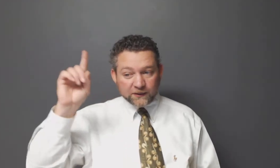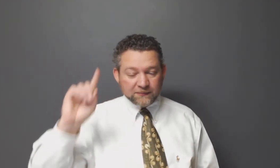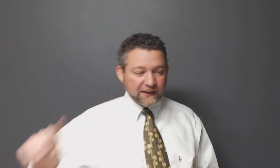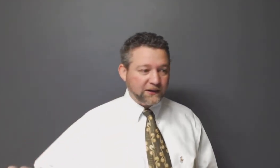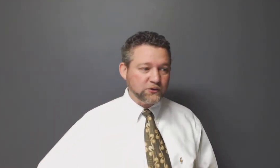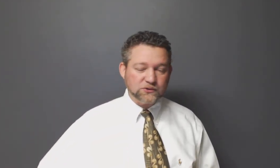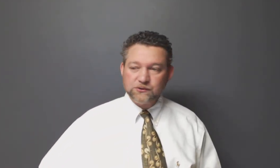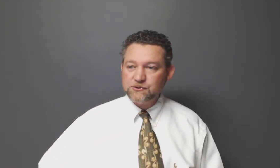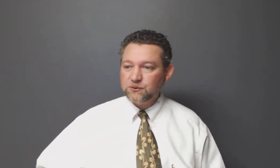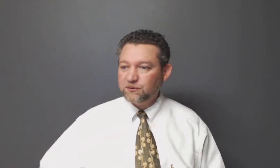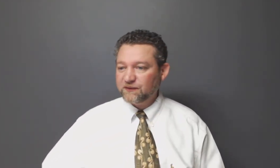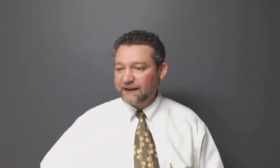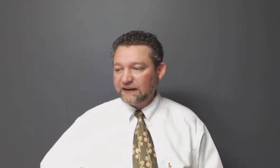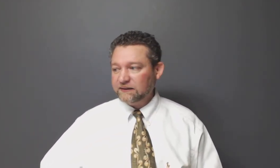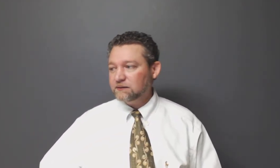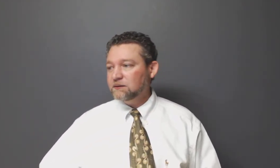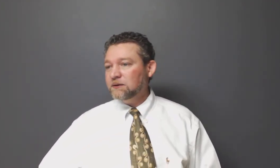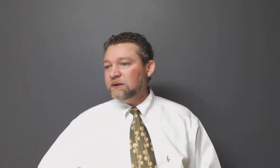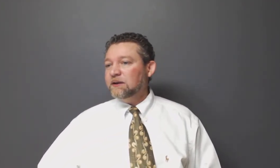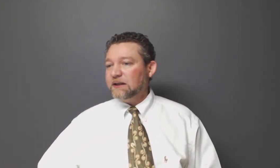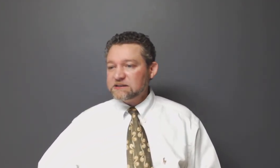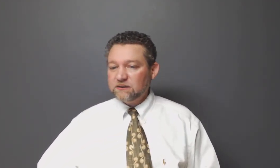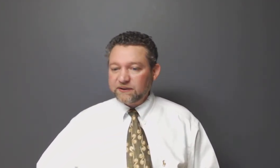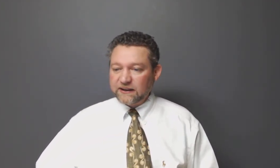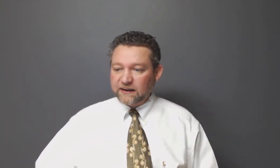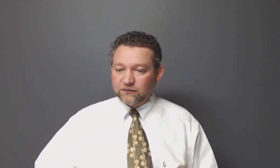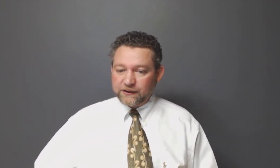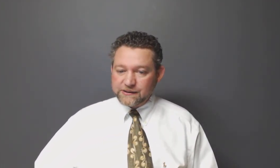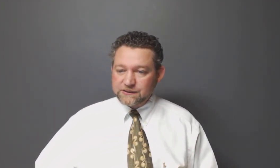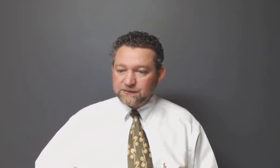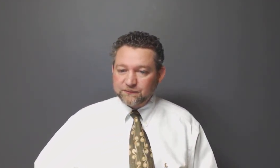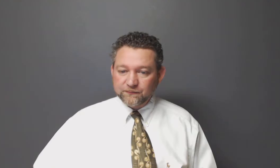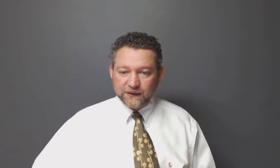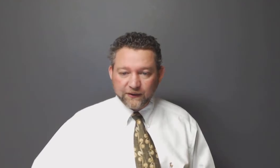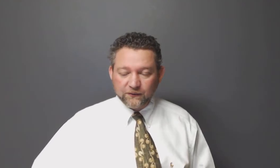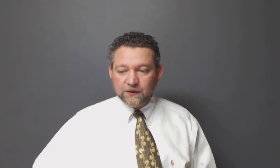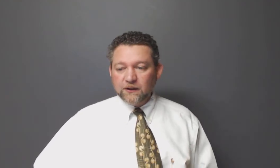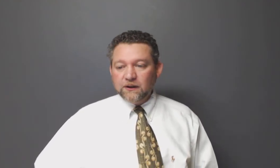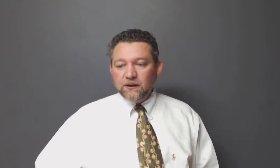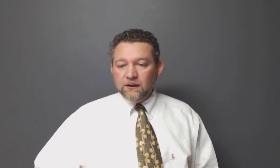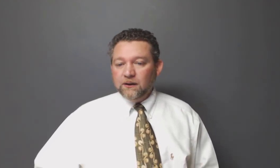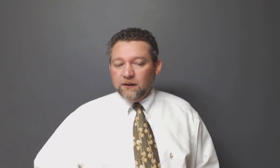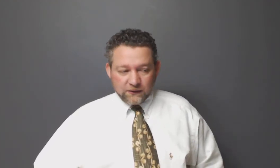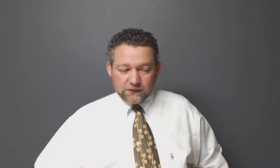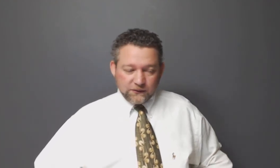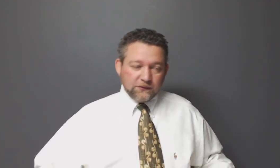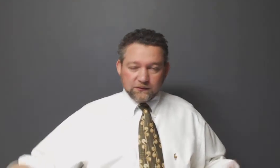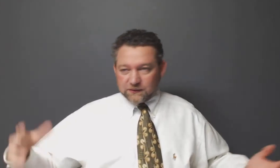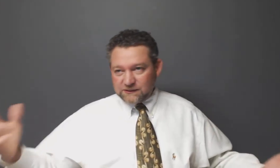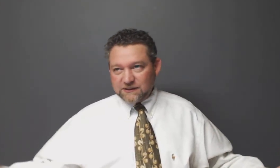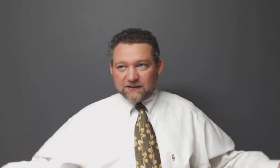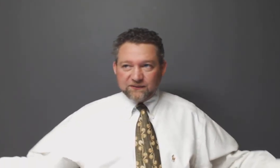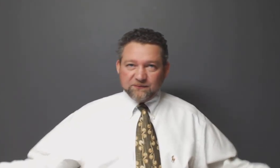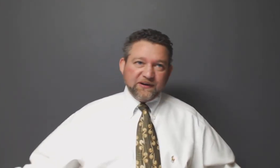one man who's super violent. That's going to be the Antichrist. Now, you can say from